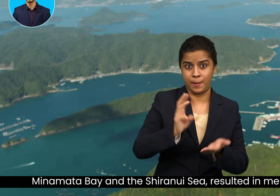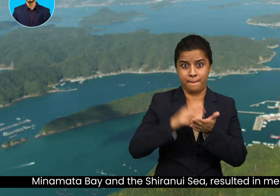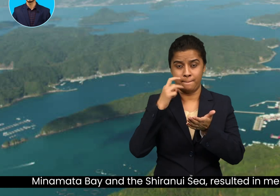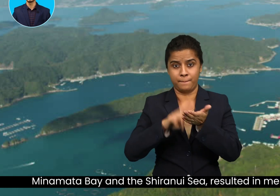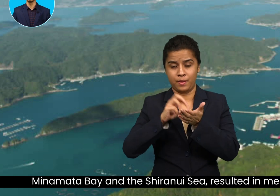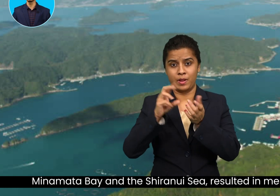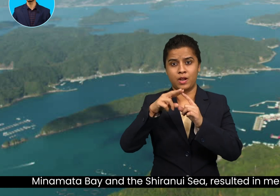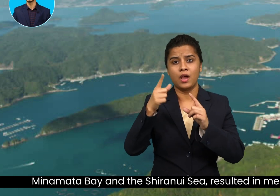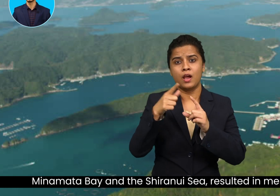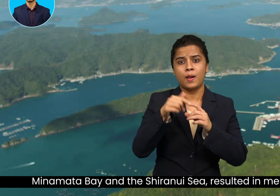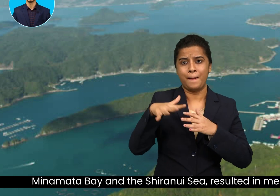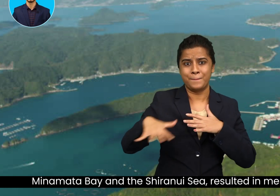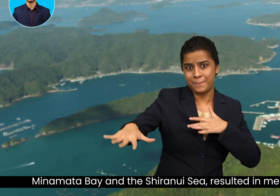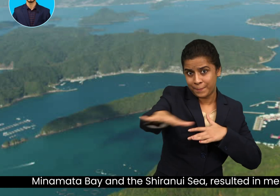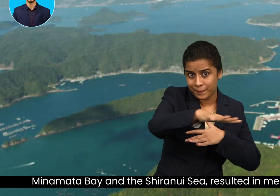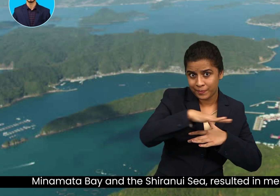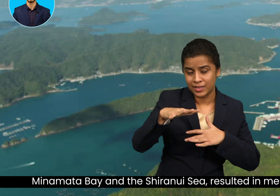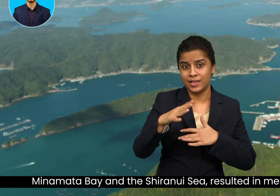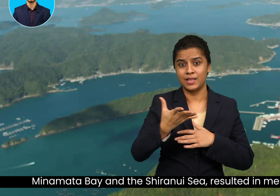the Shirauni Sea